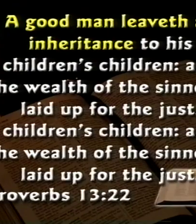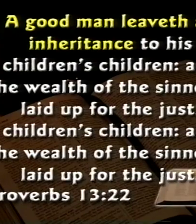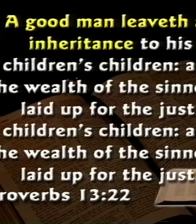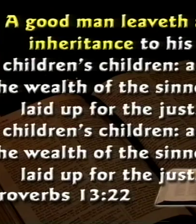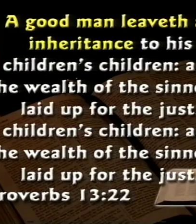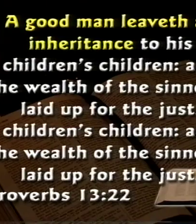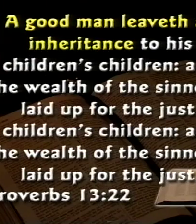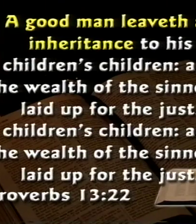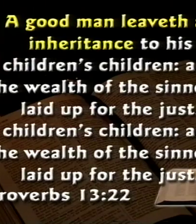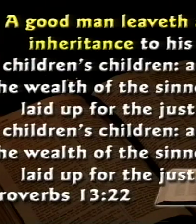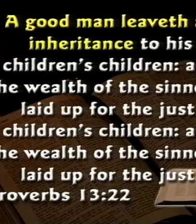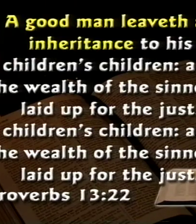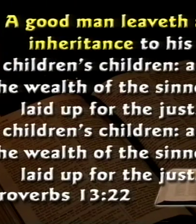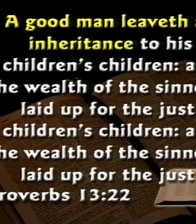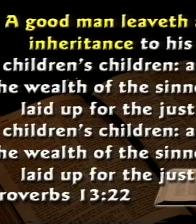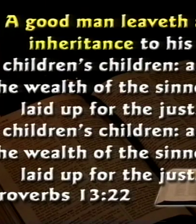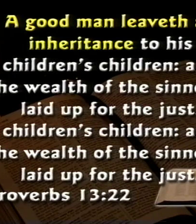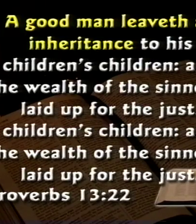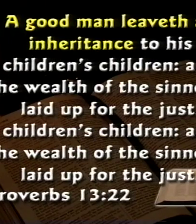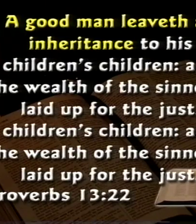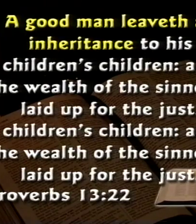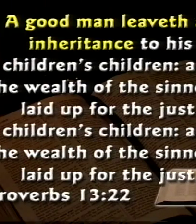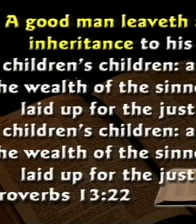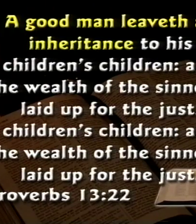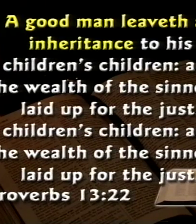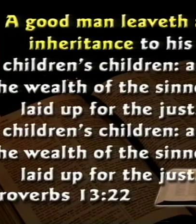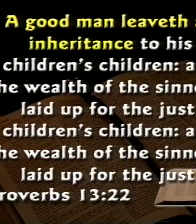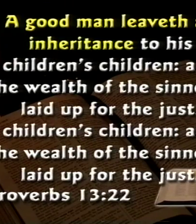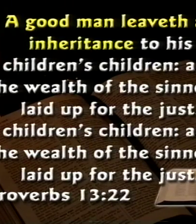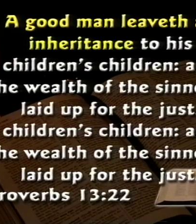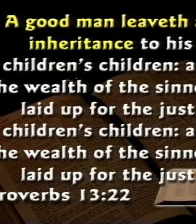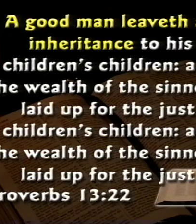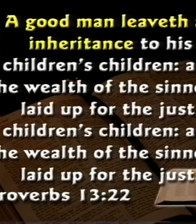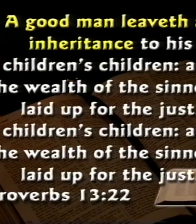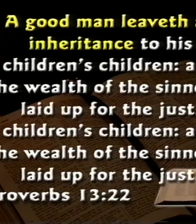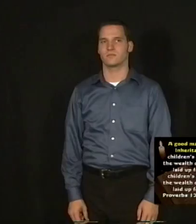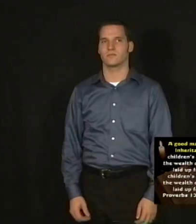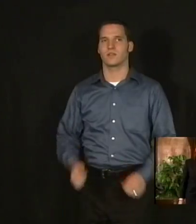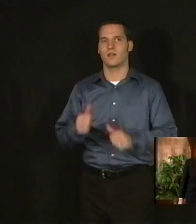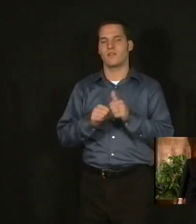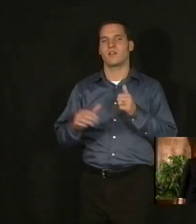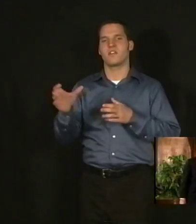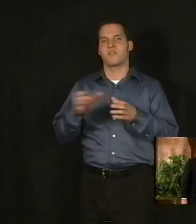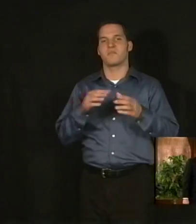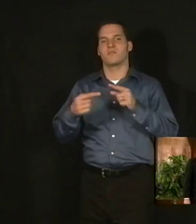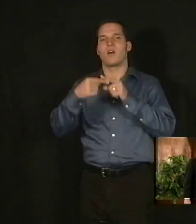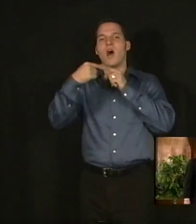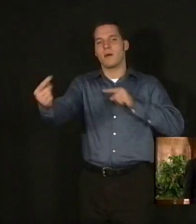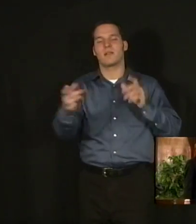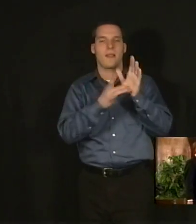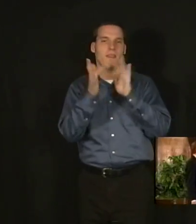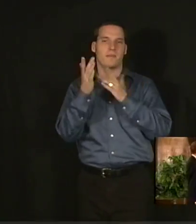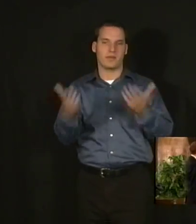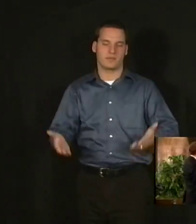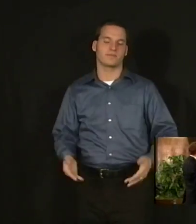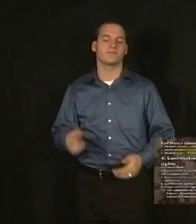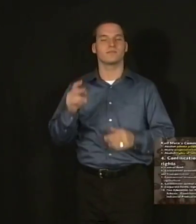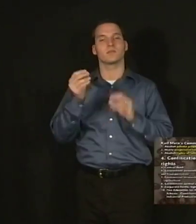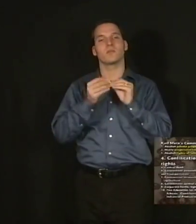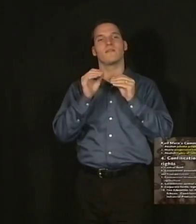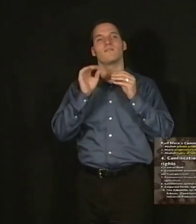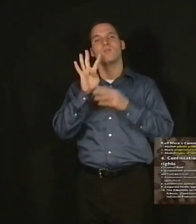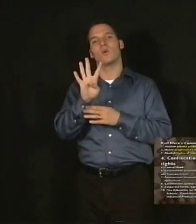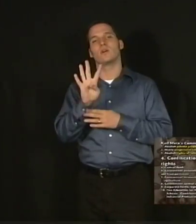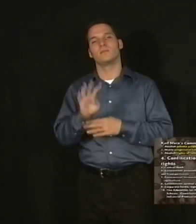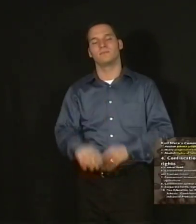leaves inheritance to his children's children. Everything about communism is backwards to the biblical plan for things. Number 4,